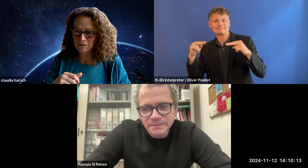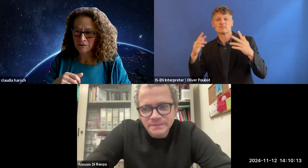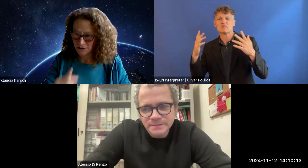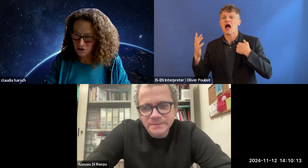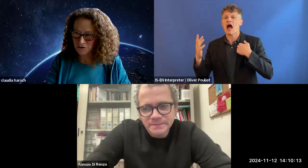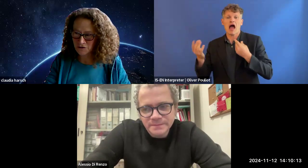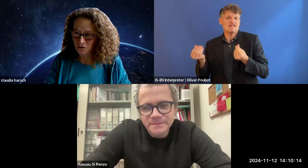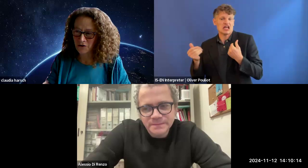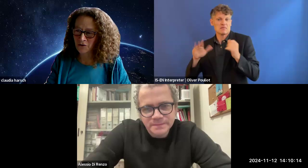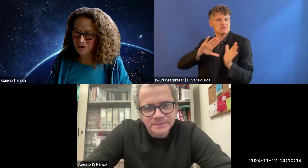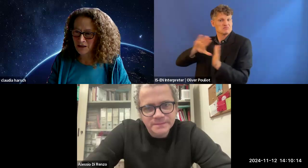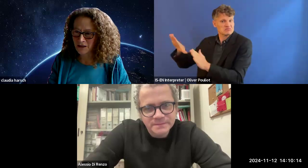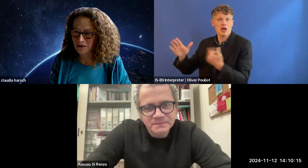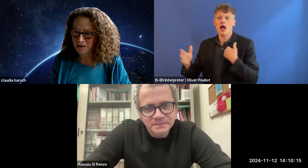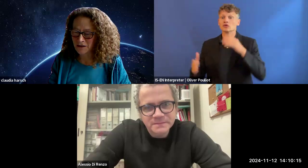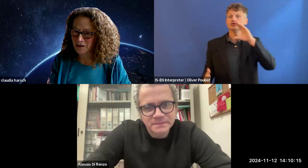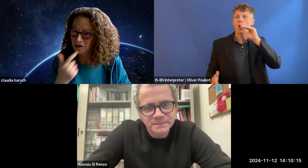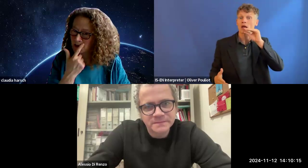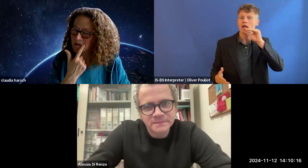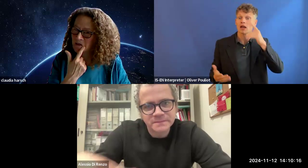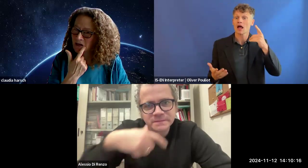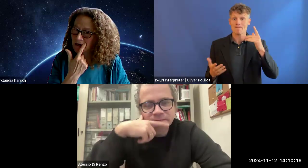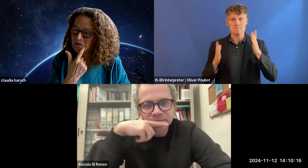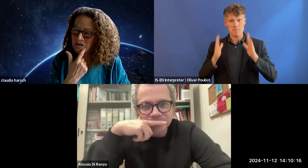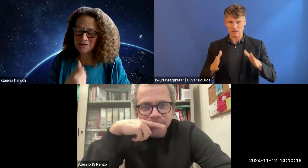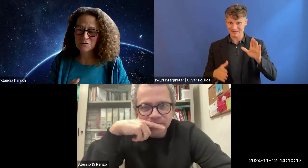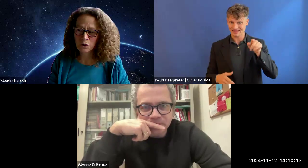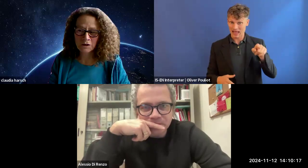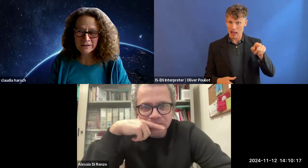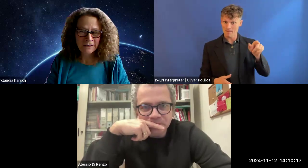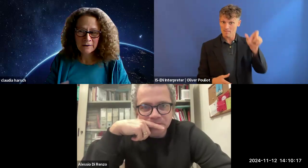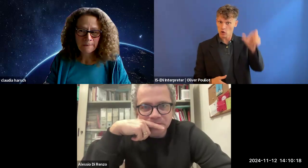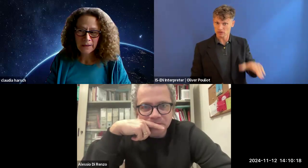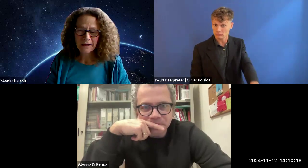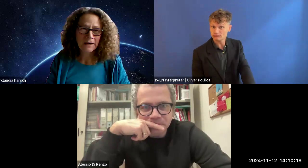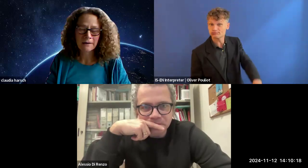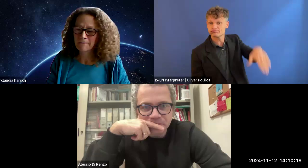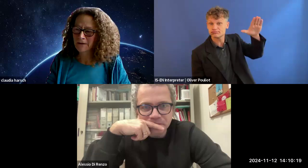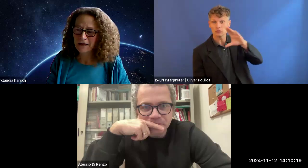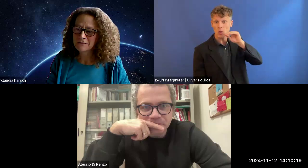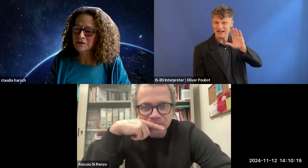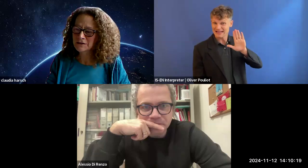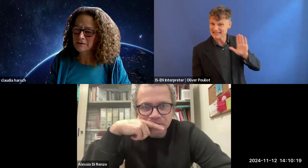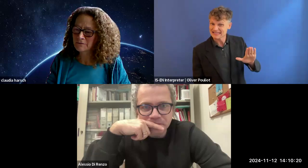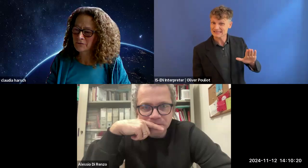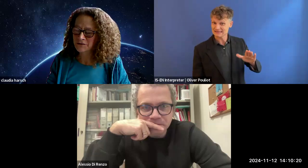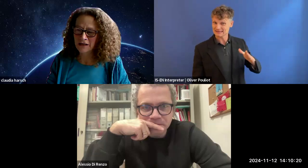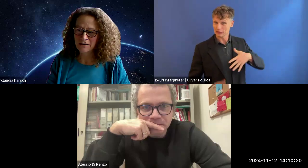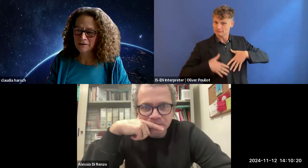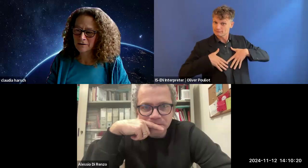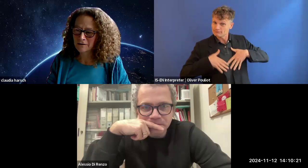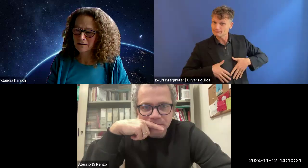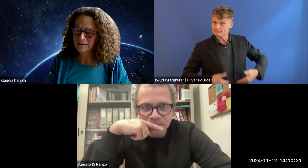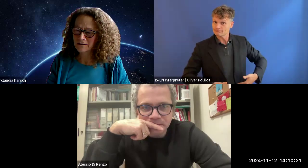speaker teachers or not? And in at least in the Anglo-Saxon world, I